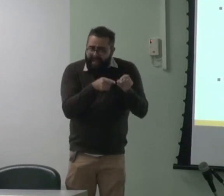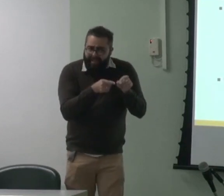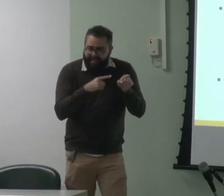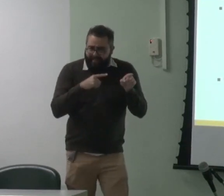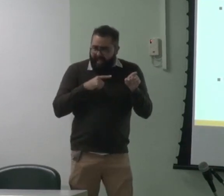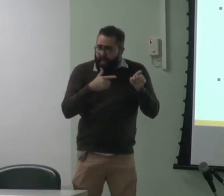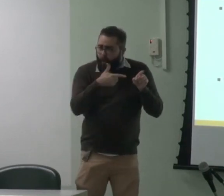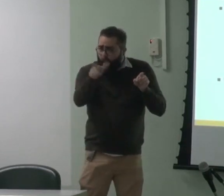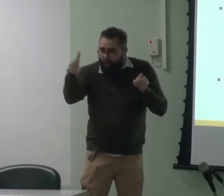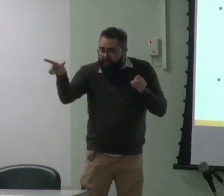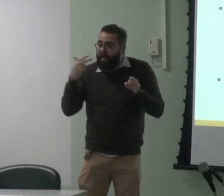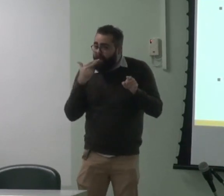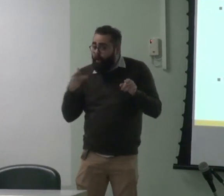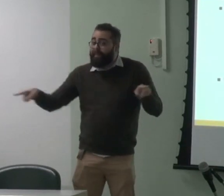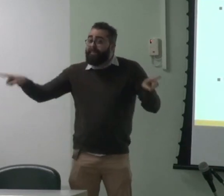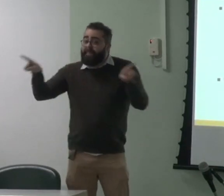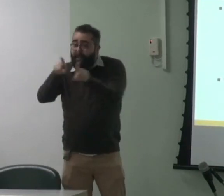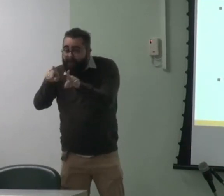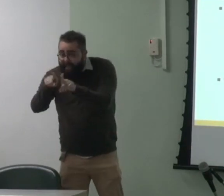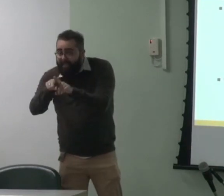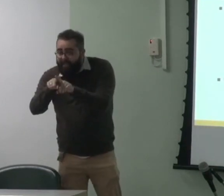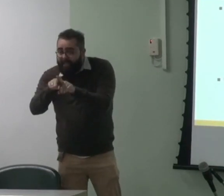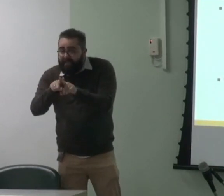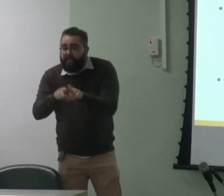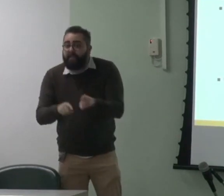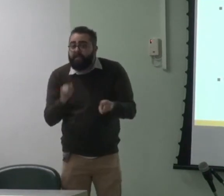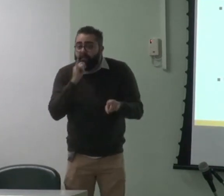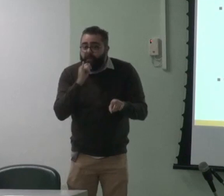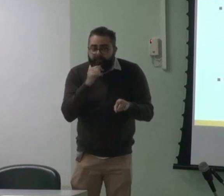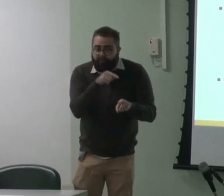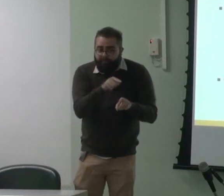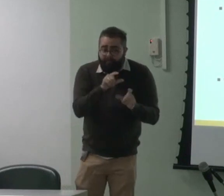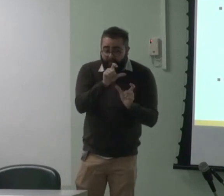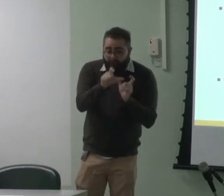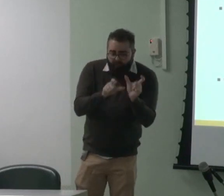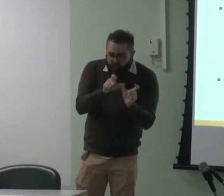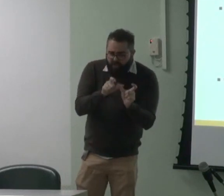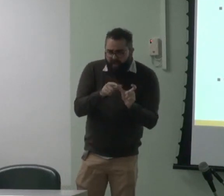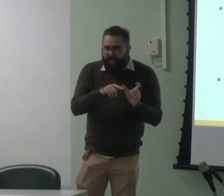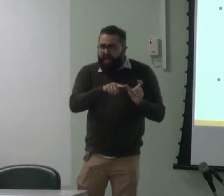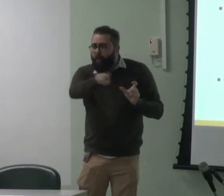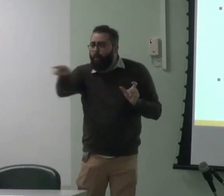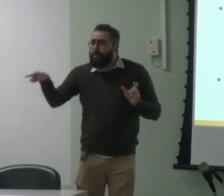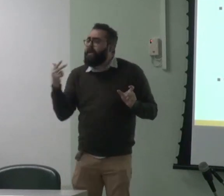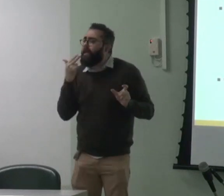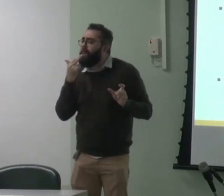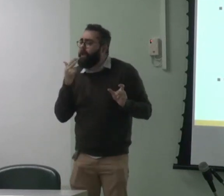we really can check is how different languages employ the same meaning.